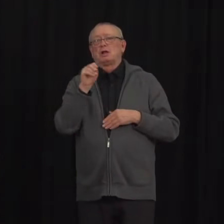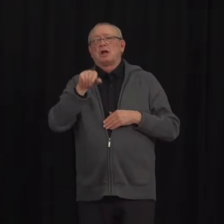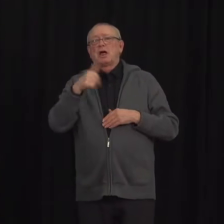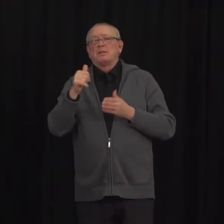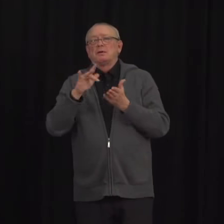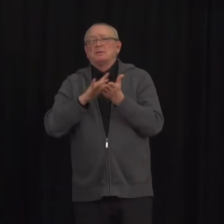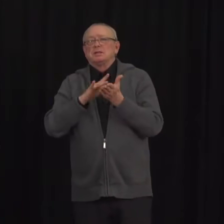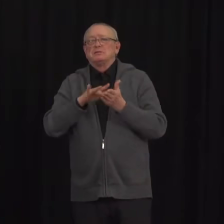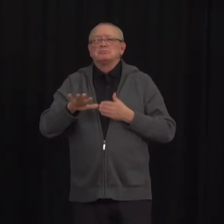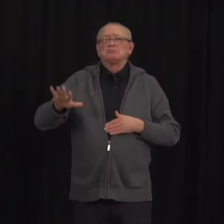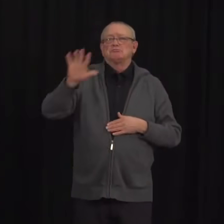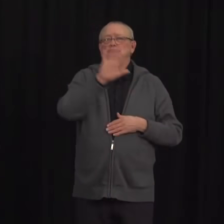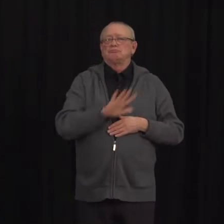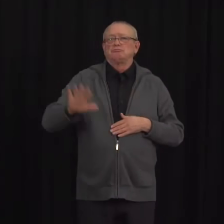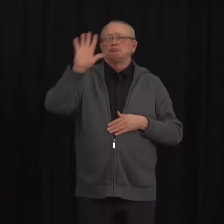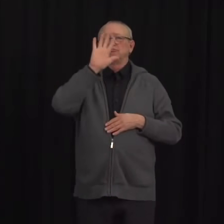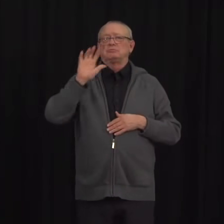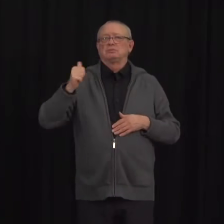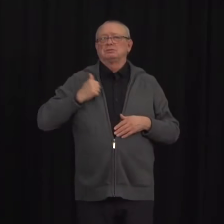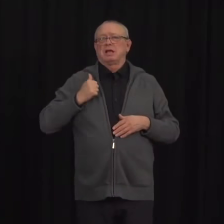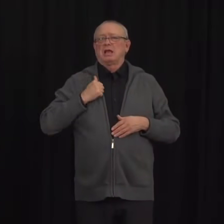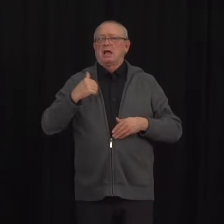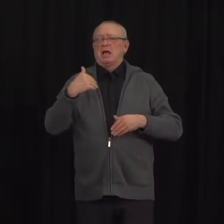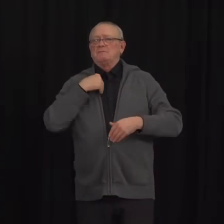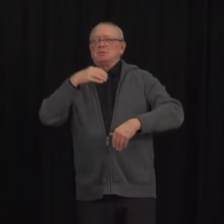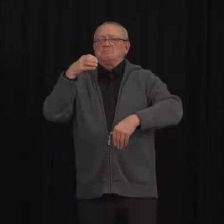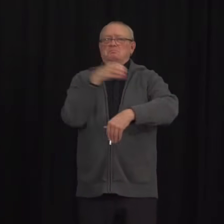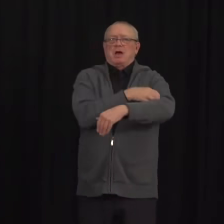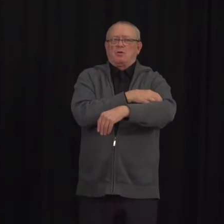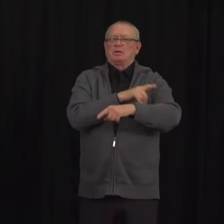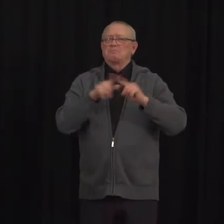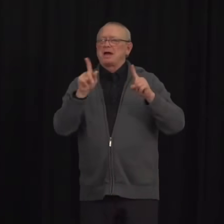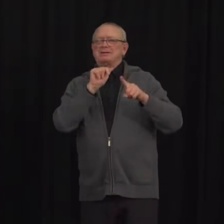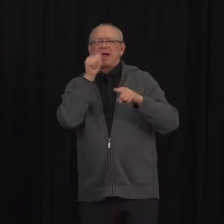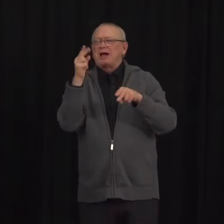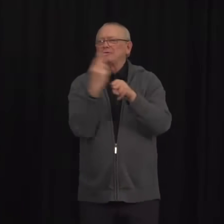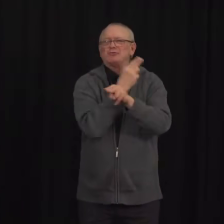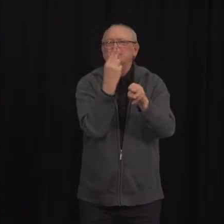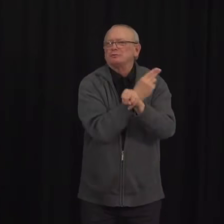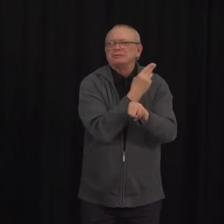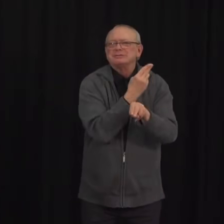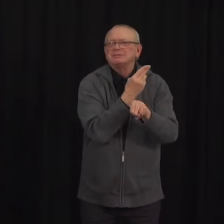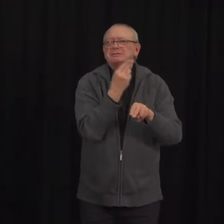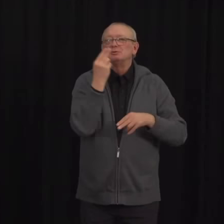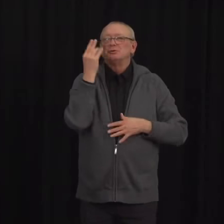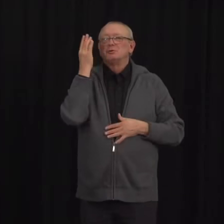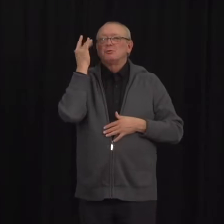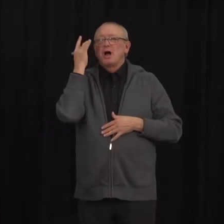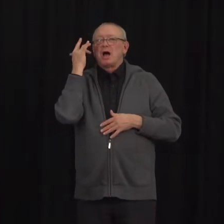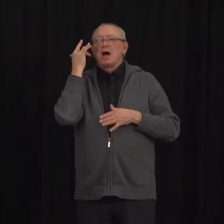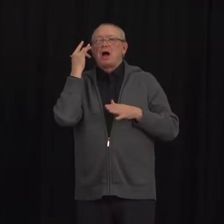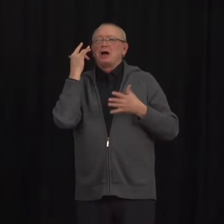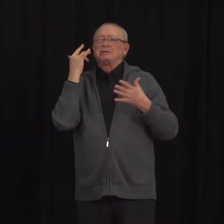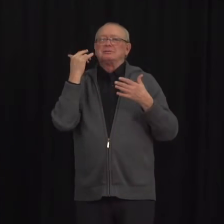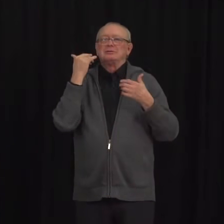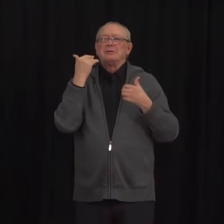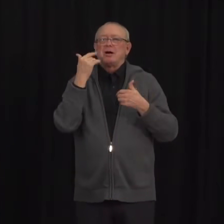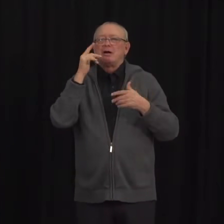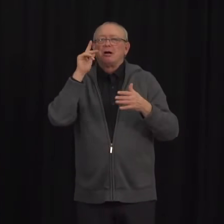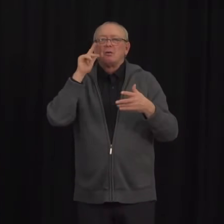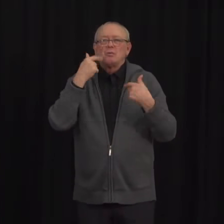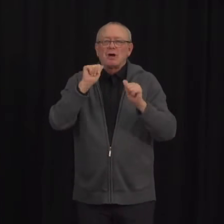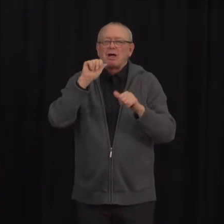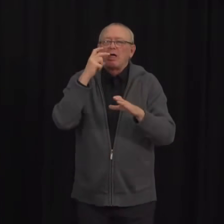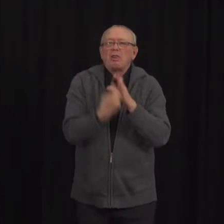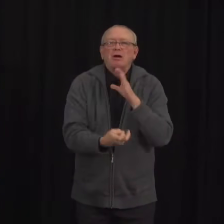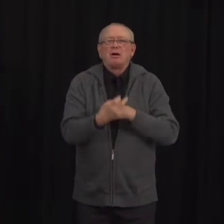have many powers that you're not using because you're in the thrall of provincial politicians. First of all, I'd like to